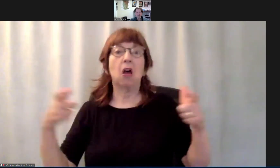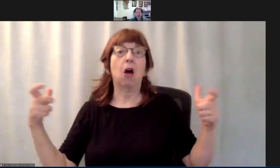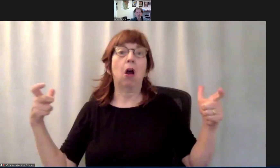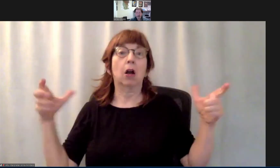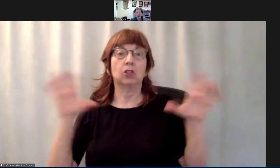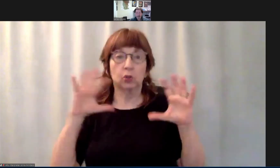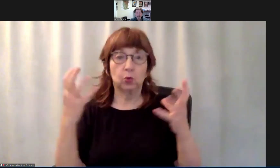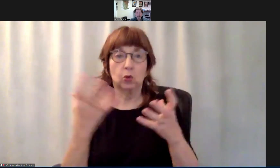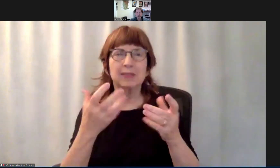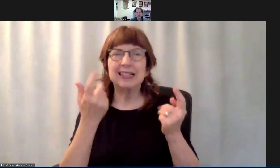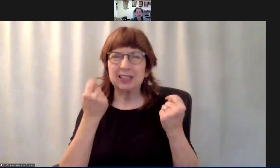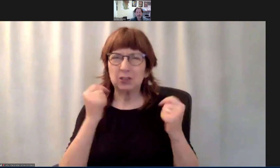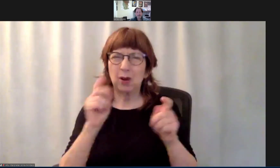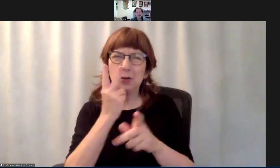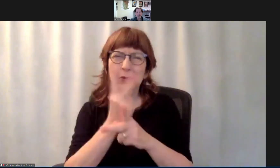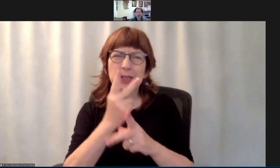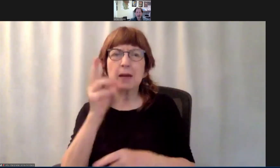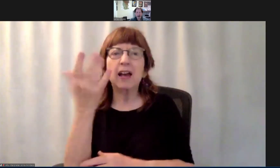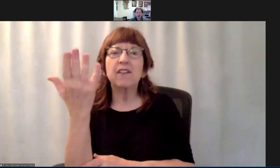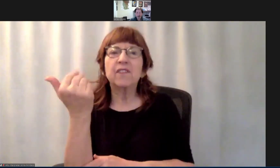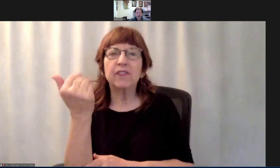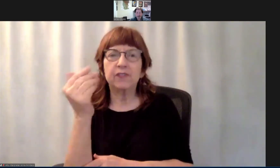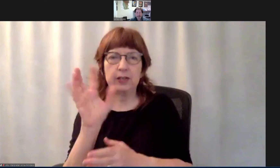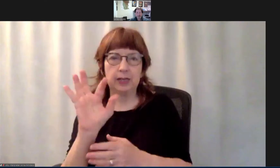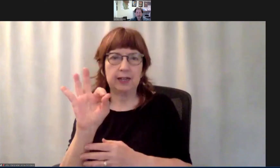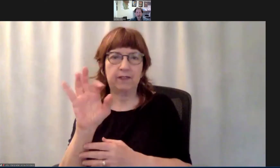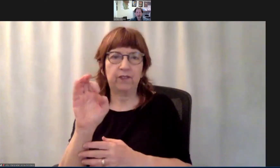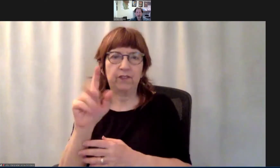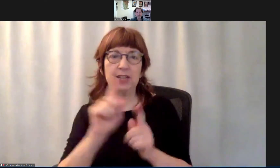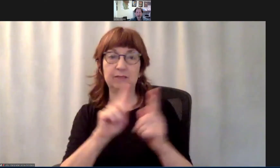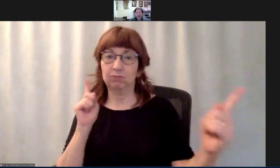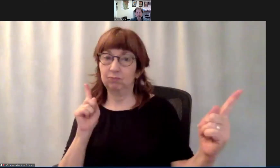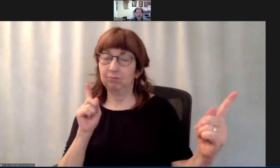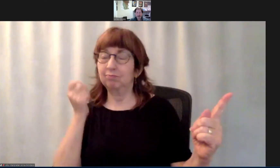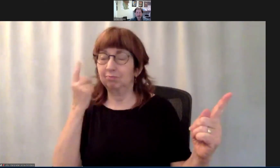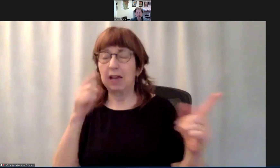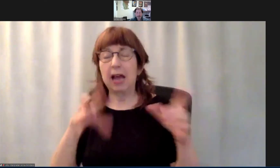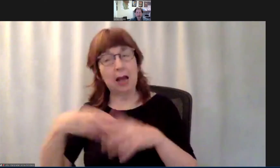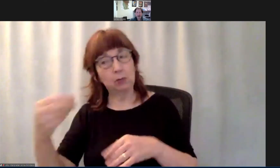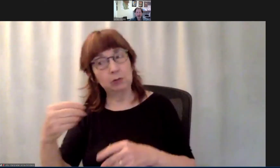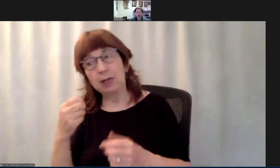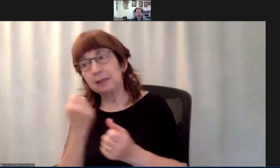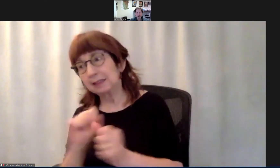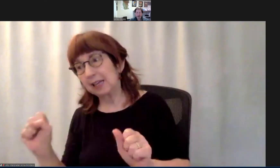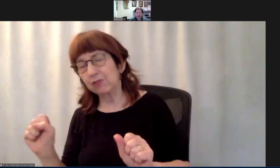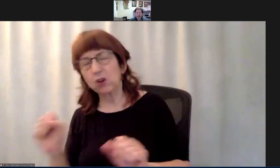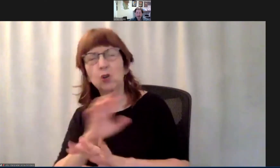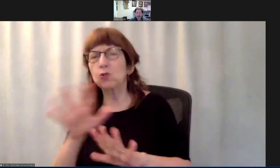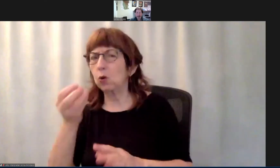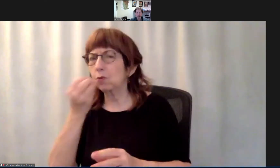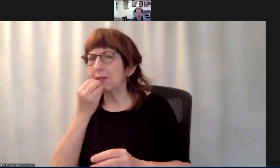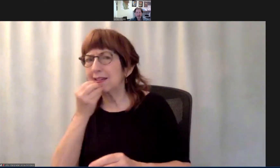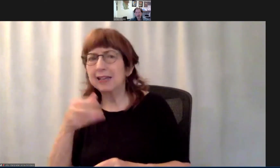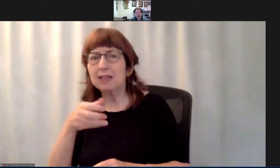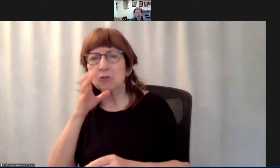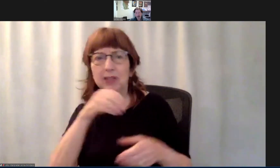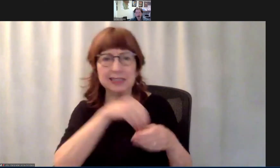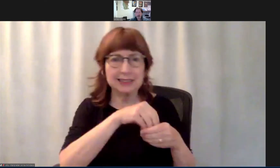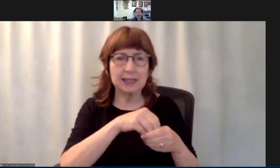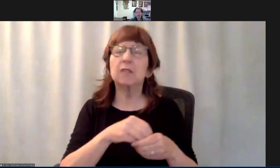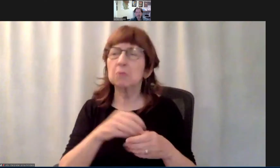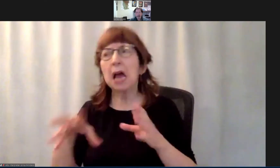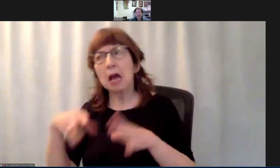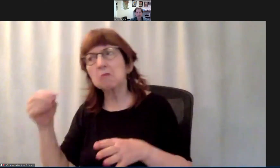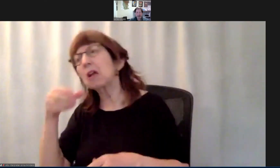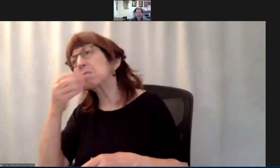your 15 feet of distance. Outdoor is safer. Avoid eating and drinking, or do that outside. And of course,